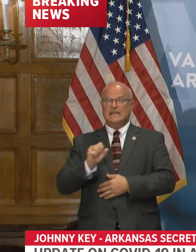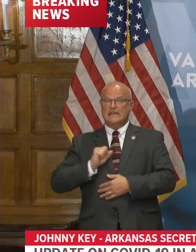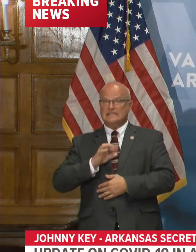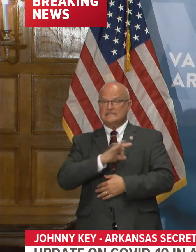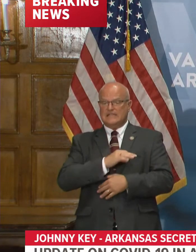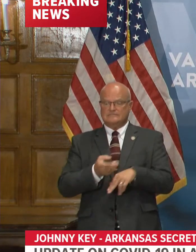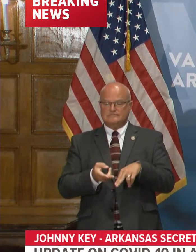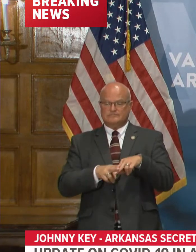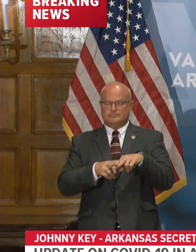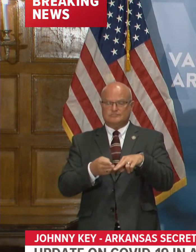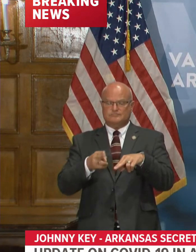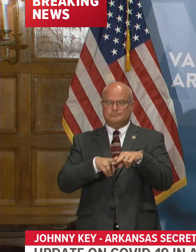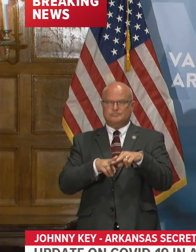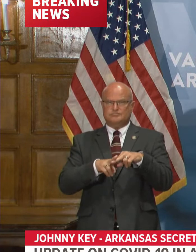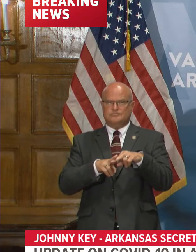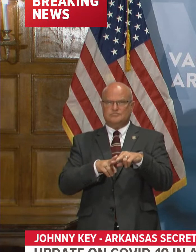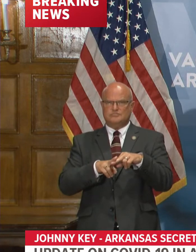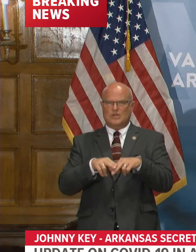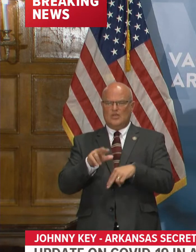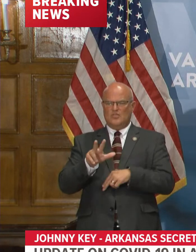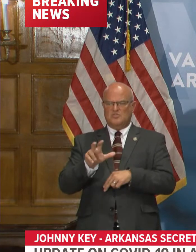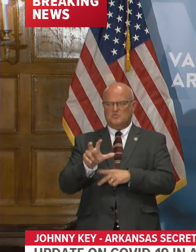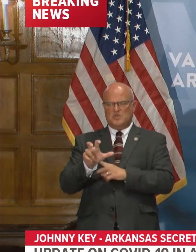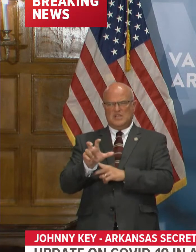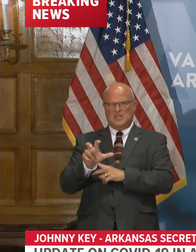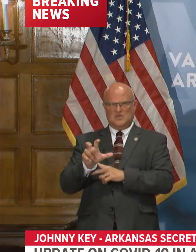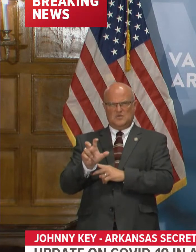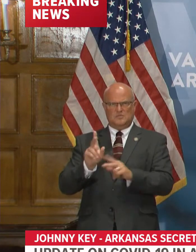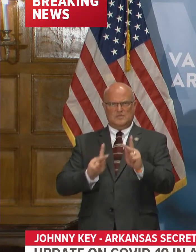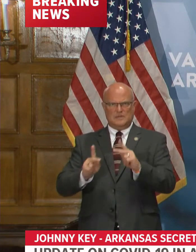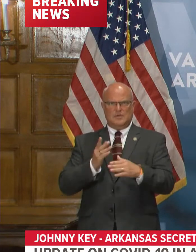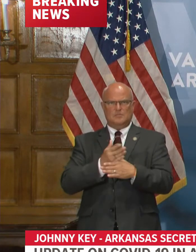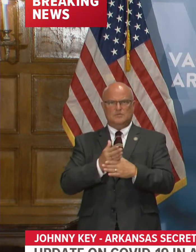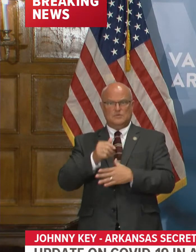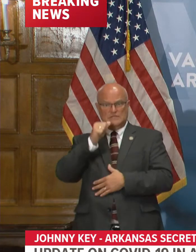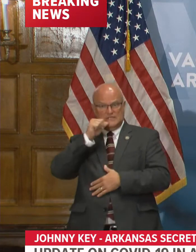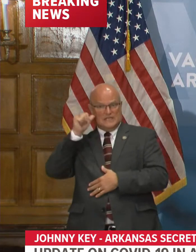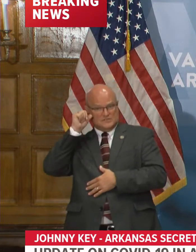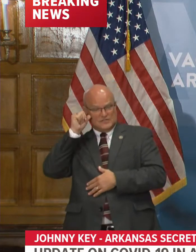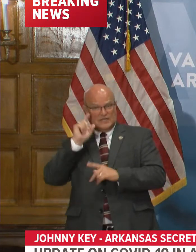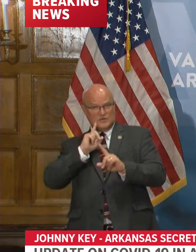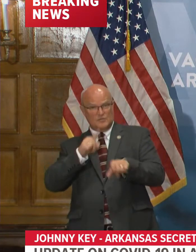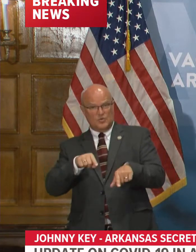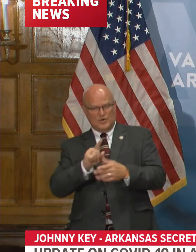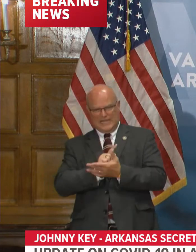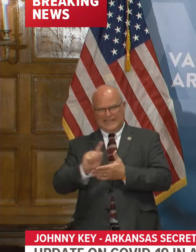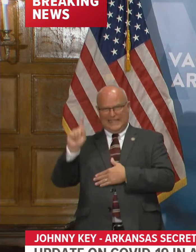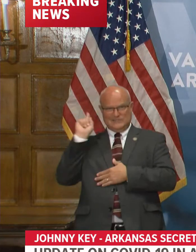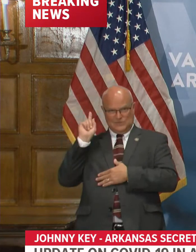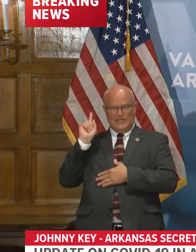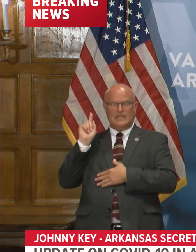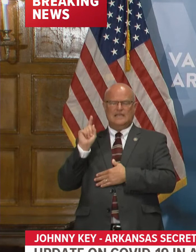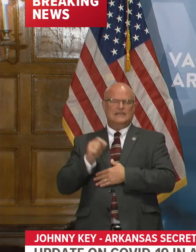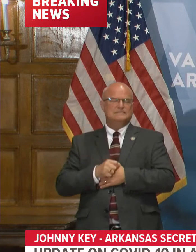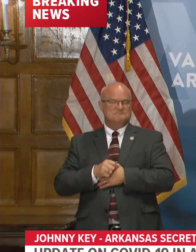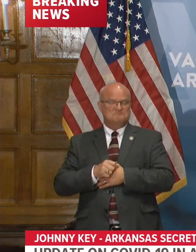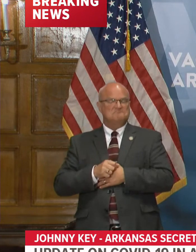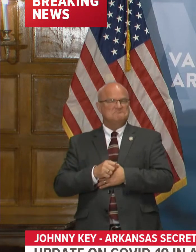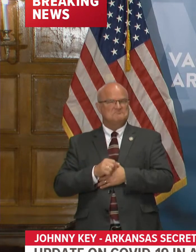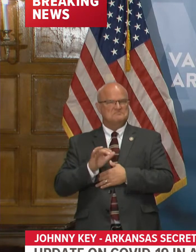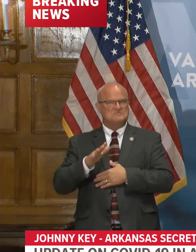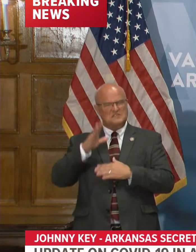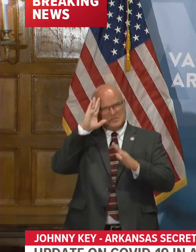has risen by just under 300 between yesterday's report and last week's report, which is not